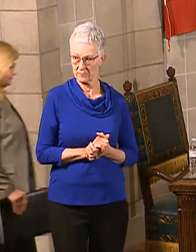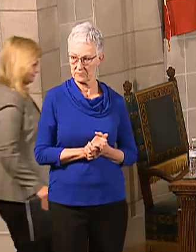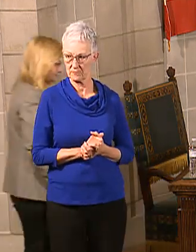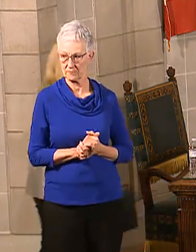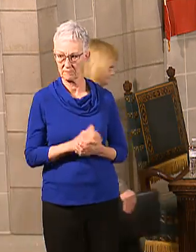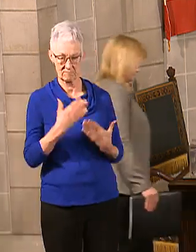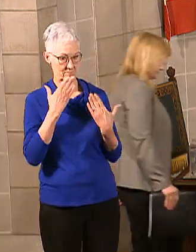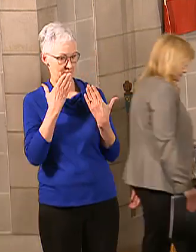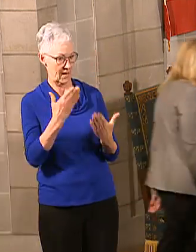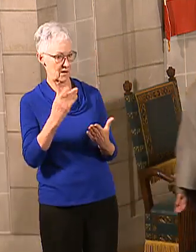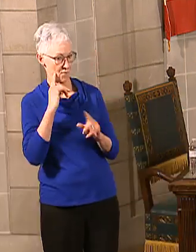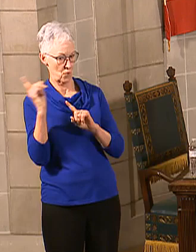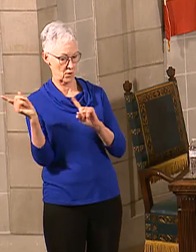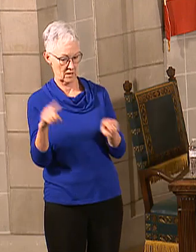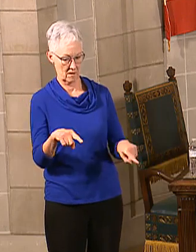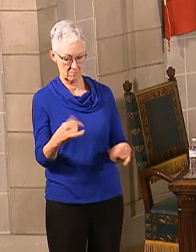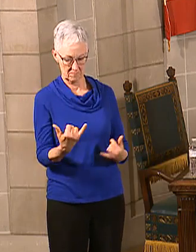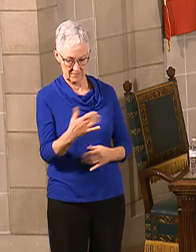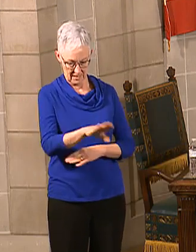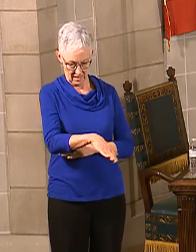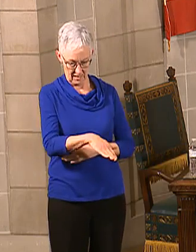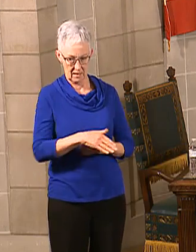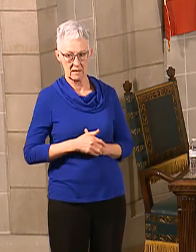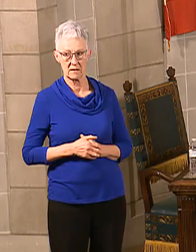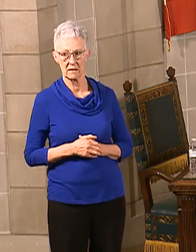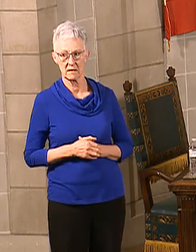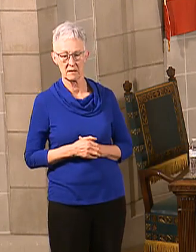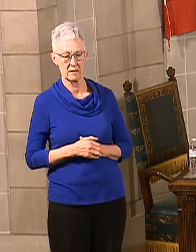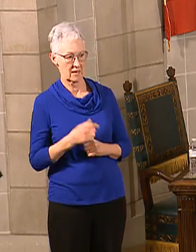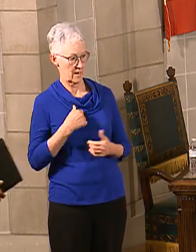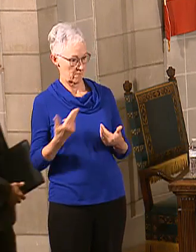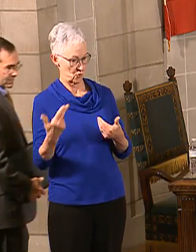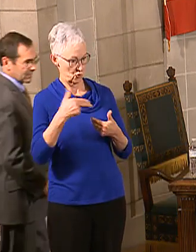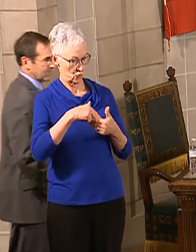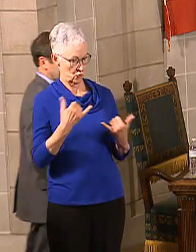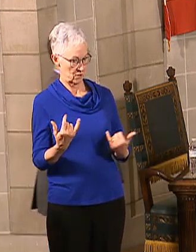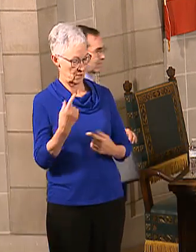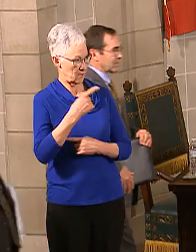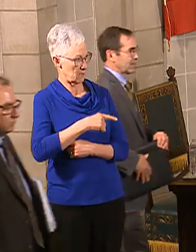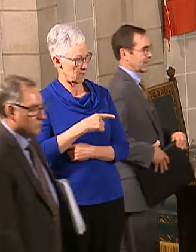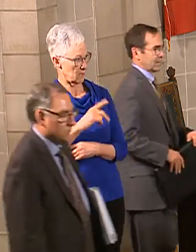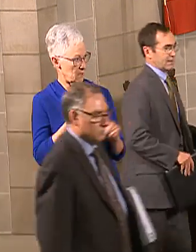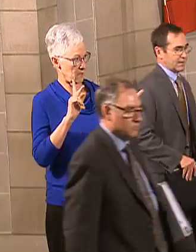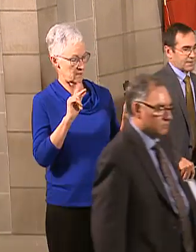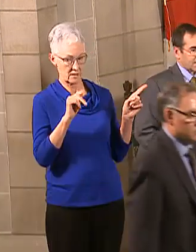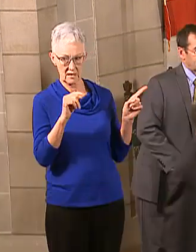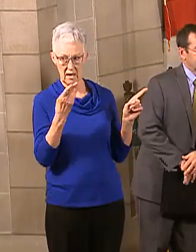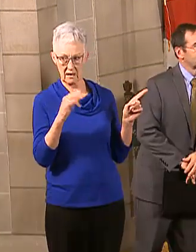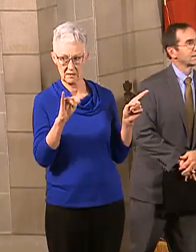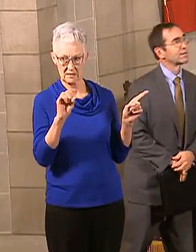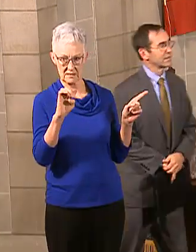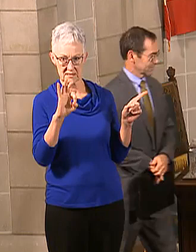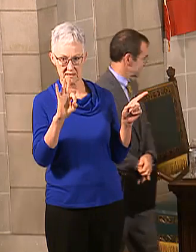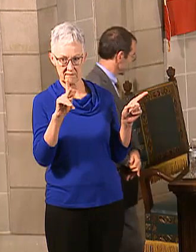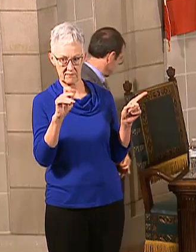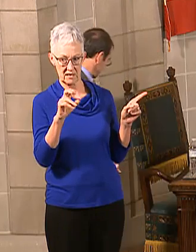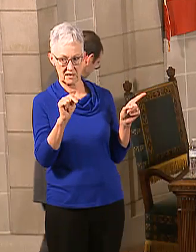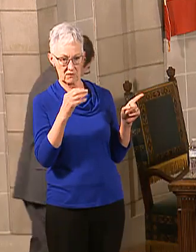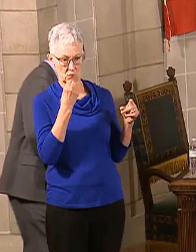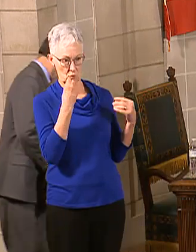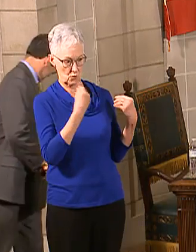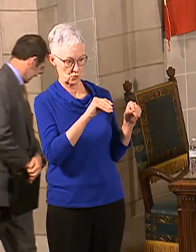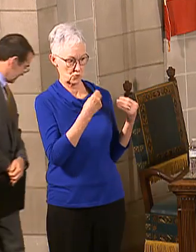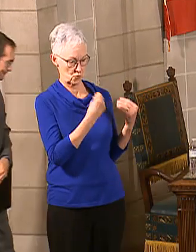And thank you all for joining us this afternoon. I am being joined today by Kathy Sifkin with the Grocers Association and Mark Quando,